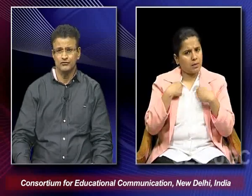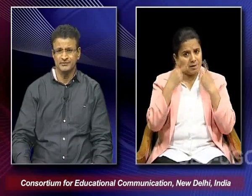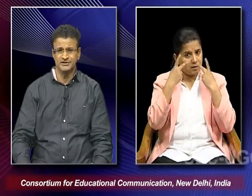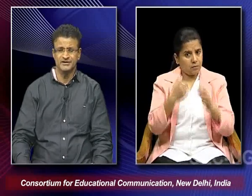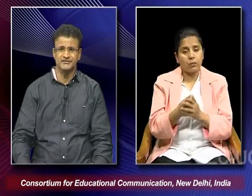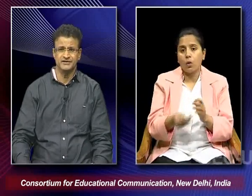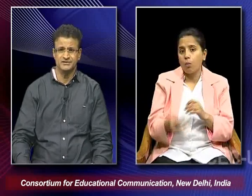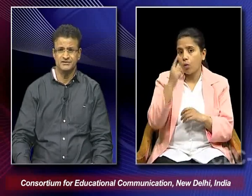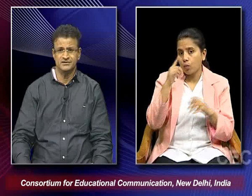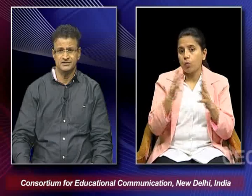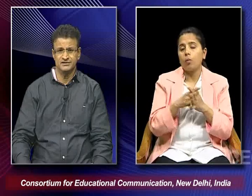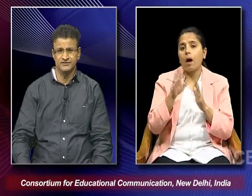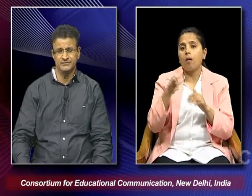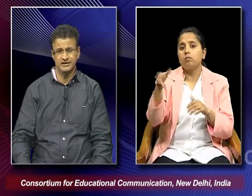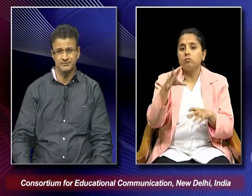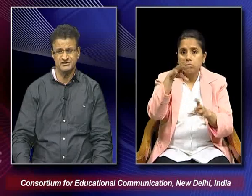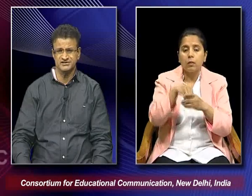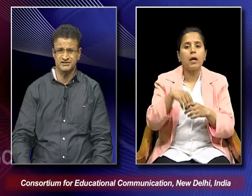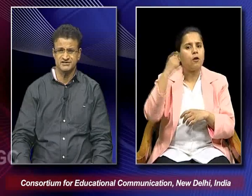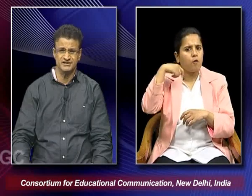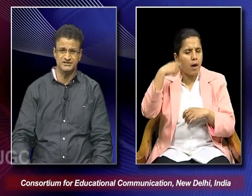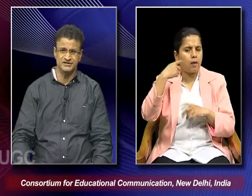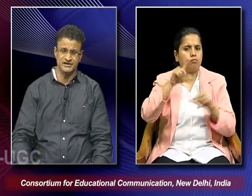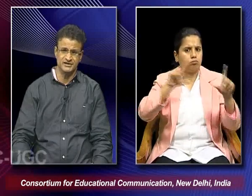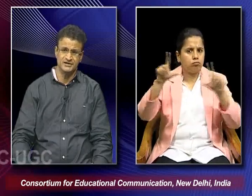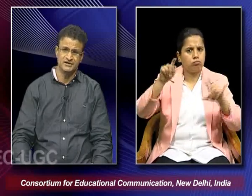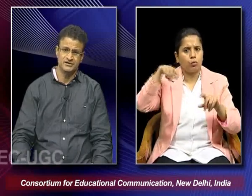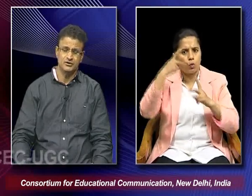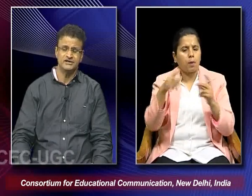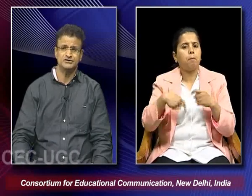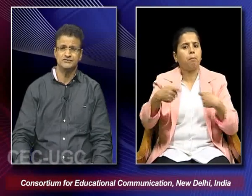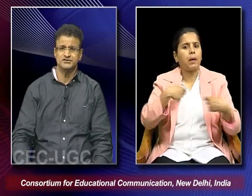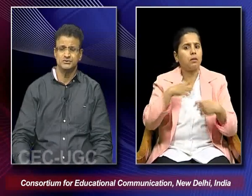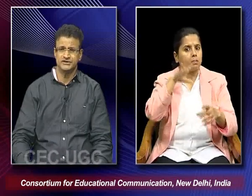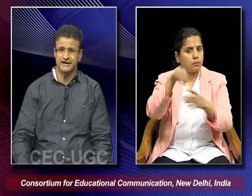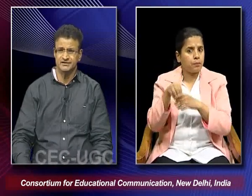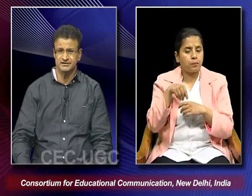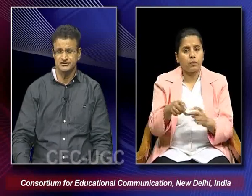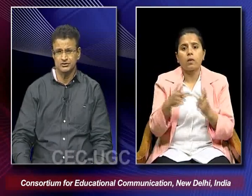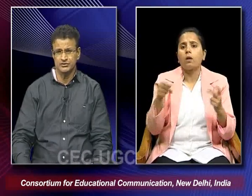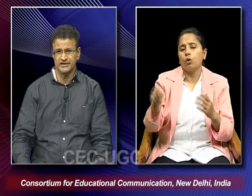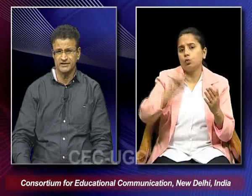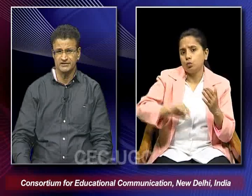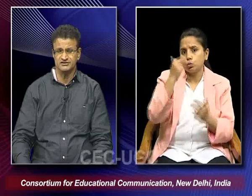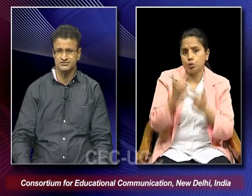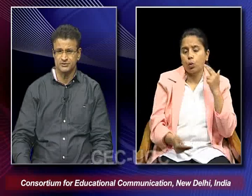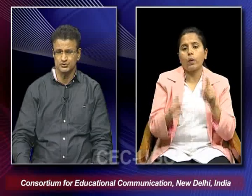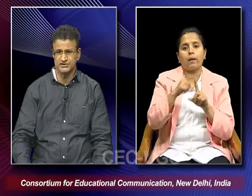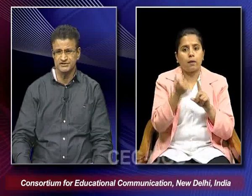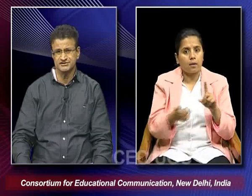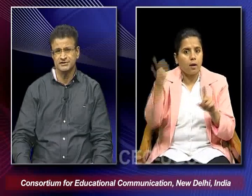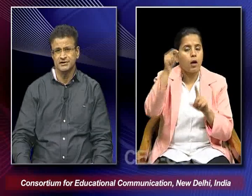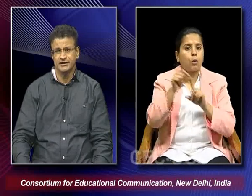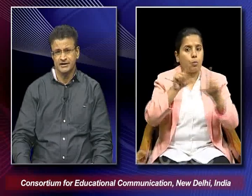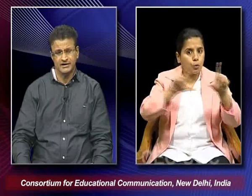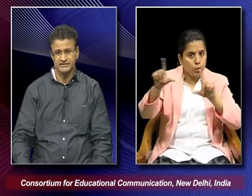more women they have entered the filmmaking business, in that sense that in the context of the story writers or directors,